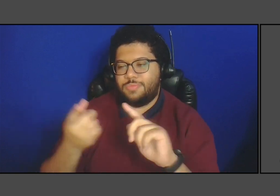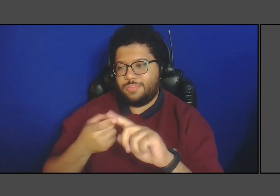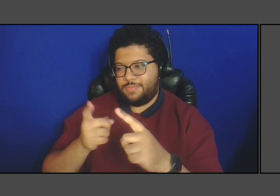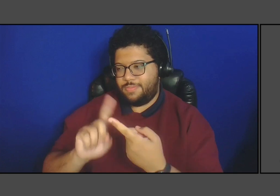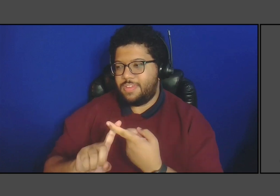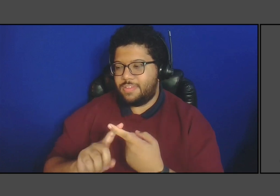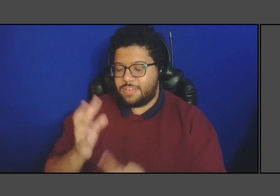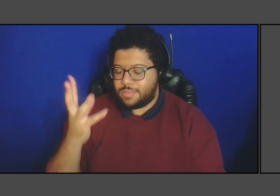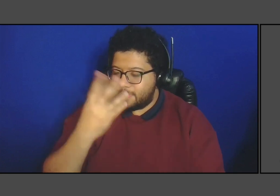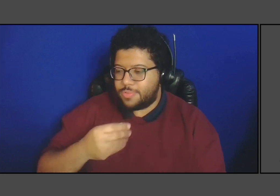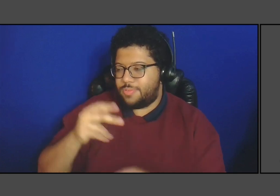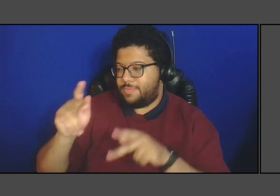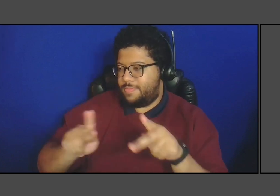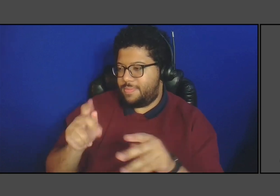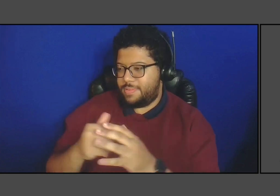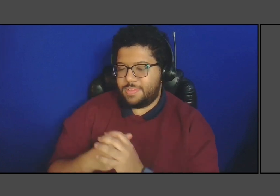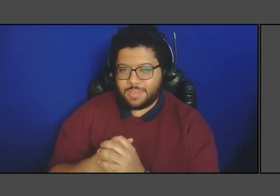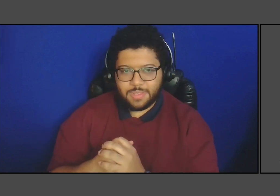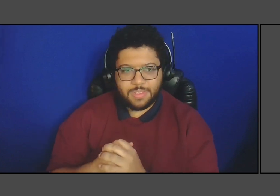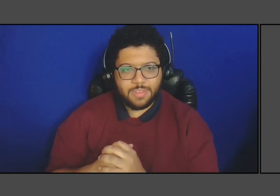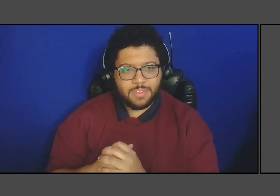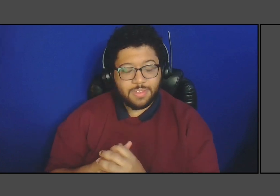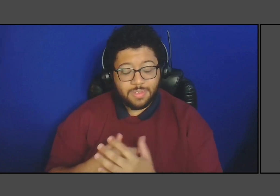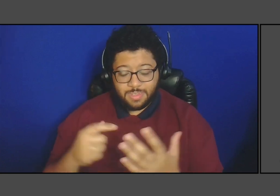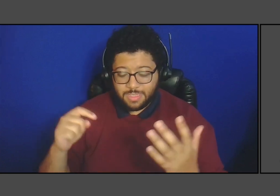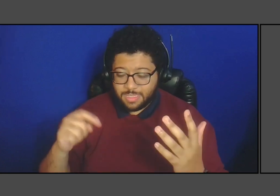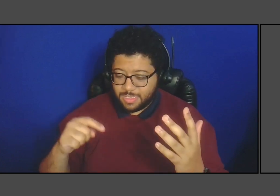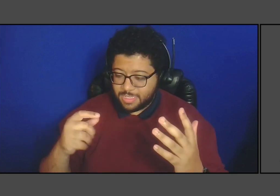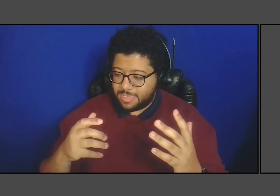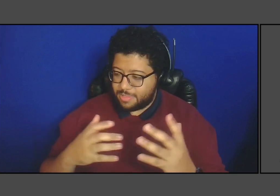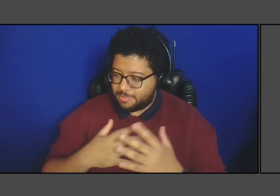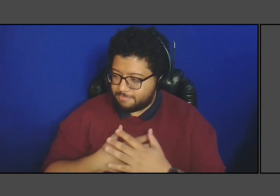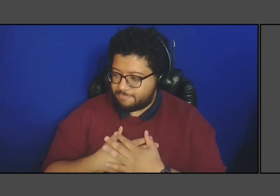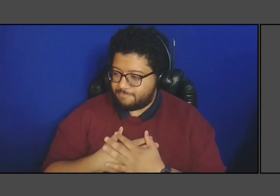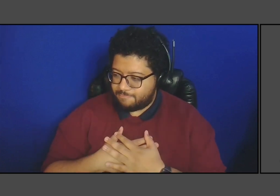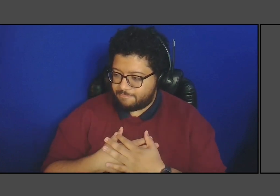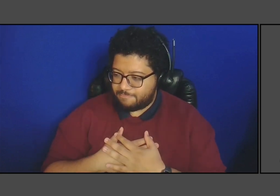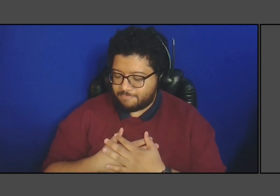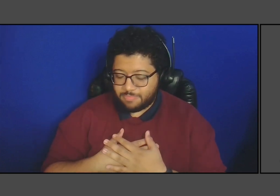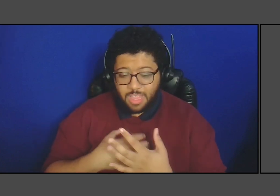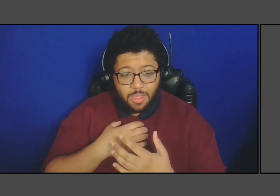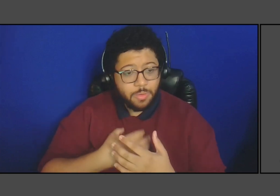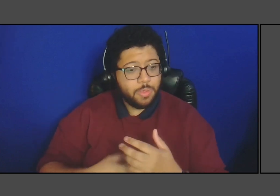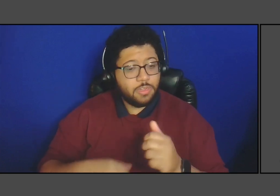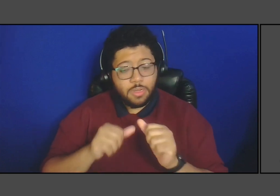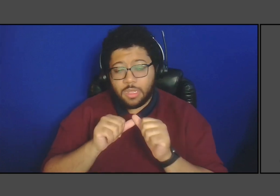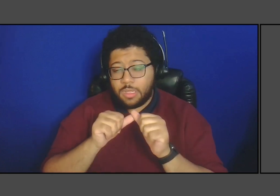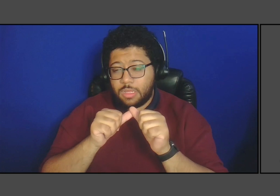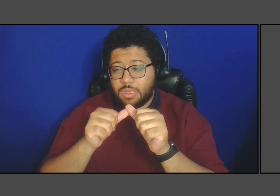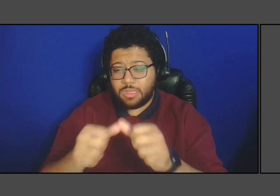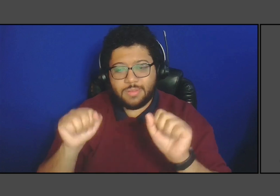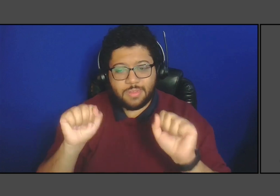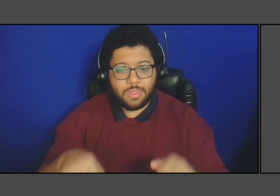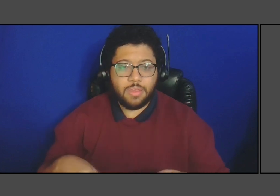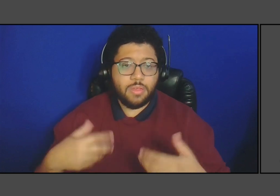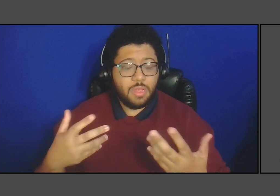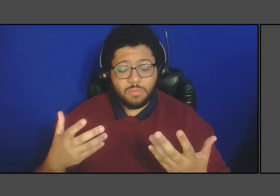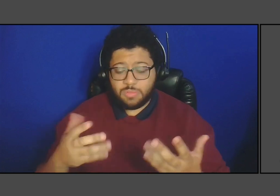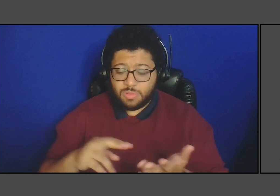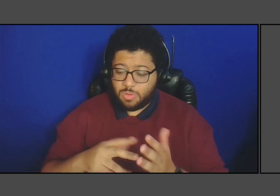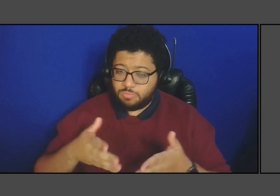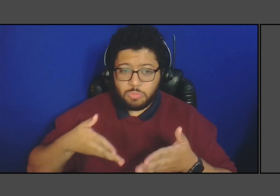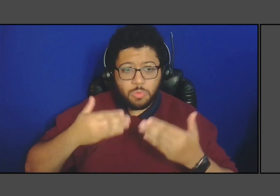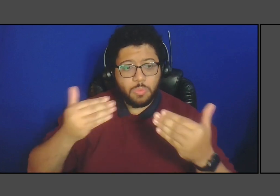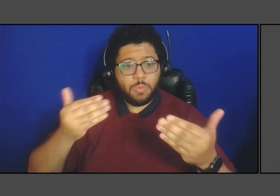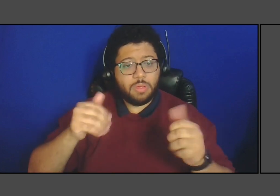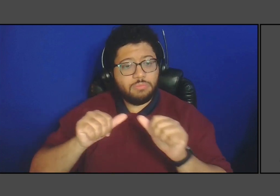This was such a wonderful, I wish it could continue. So let it continue in other